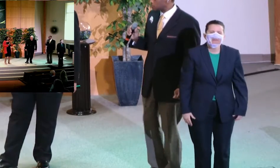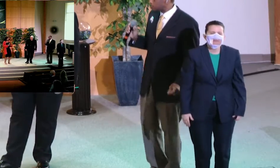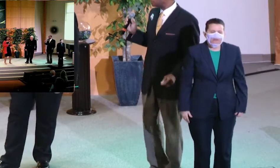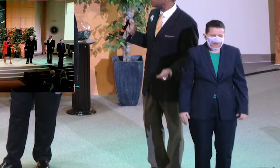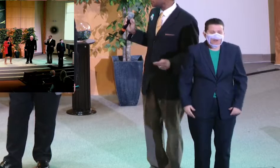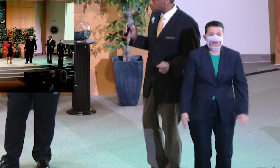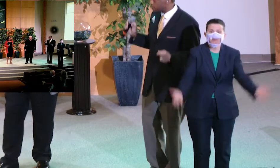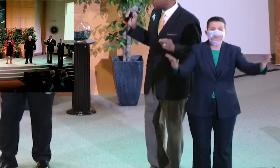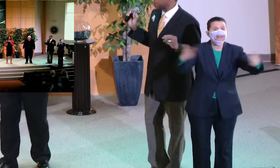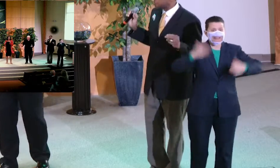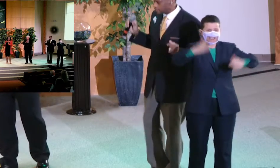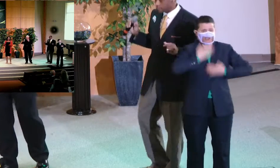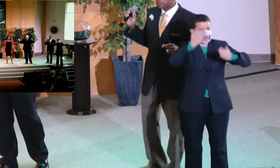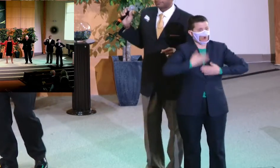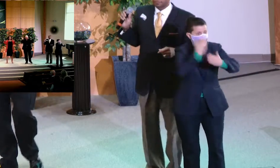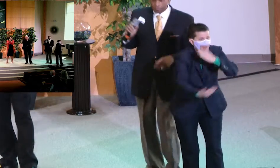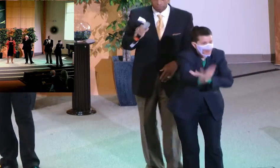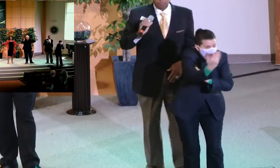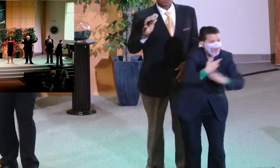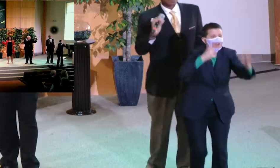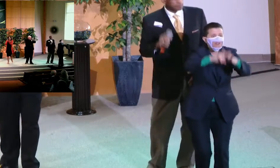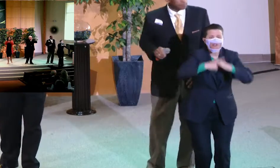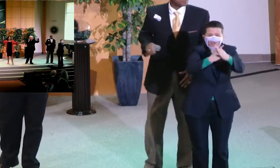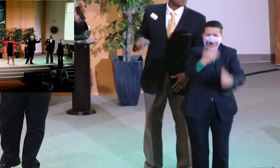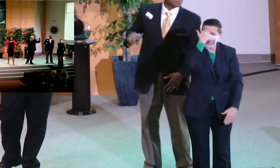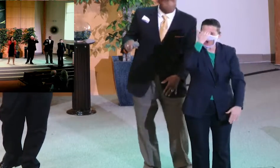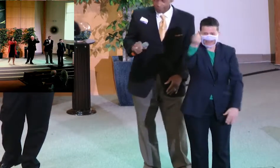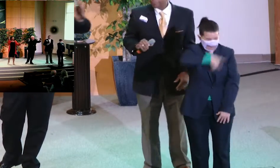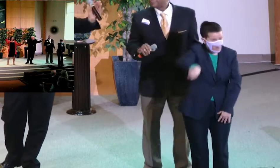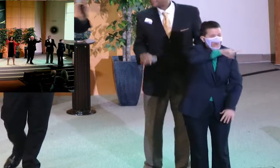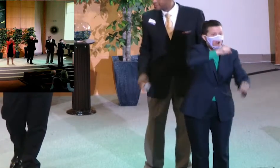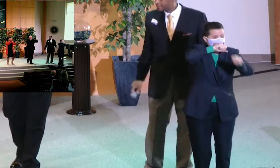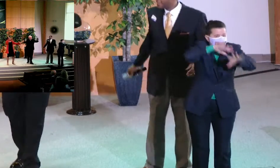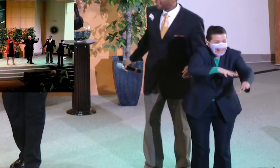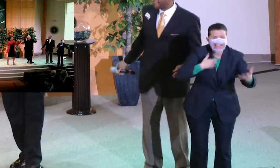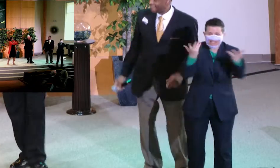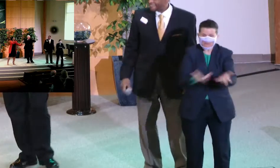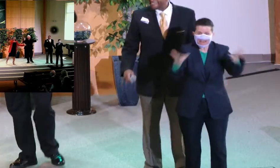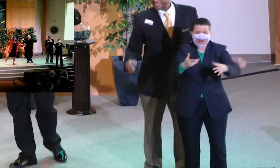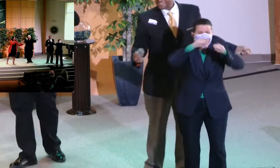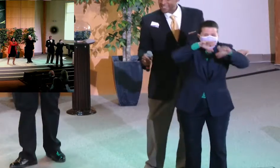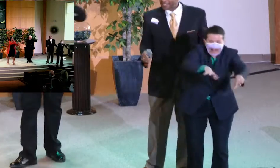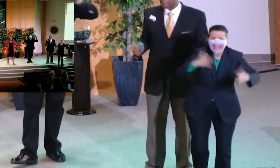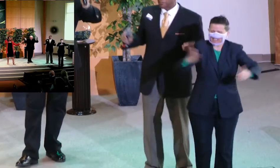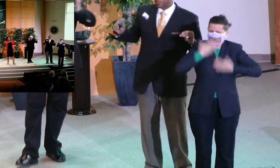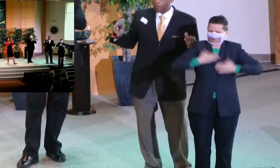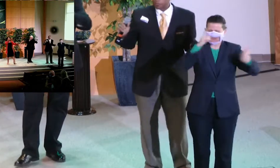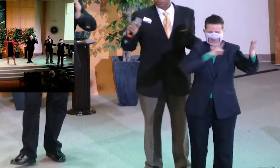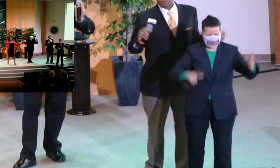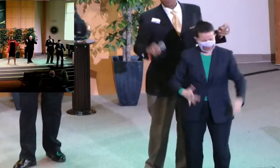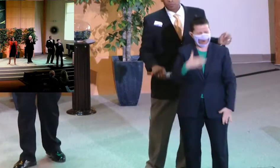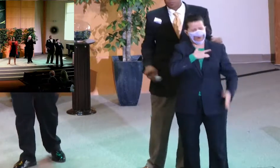As we start this joyous morning off, know that we are truly blessed to be here, and the blessing you have is the joy of the Lord in your